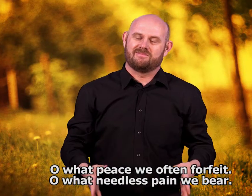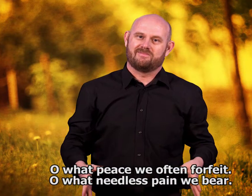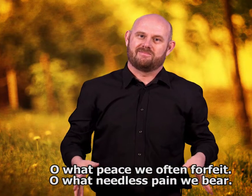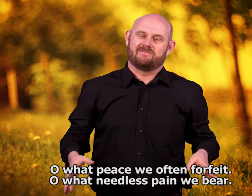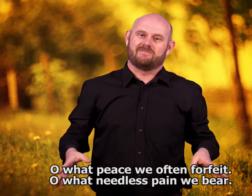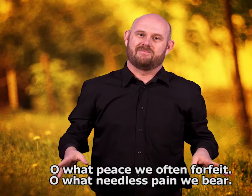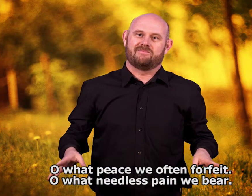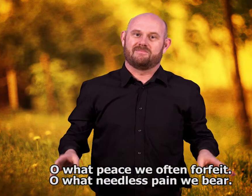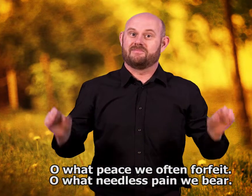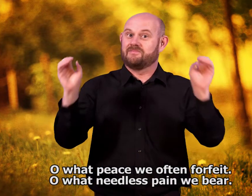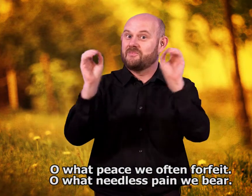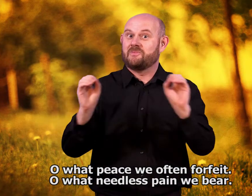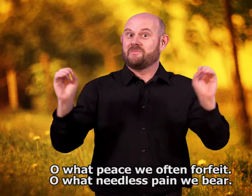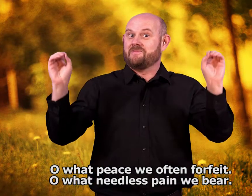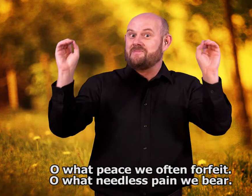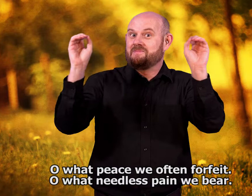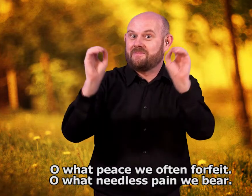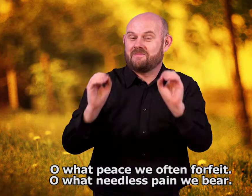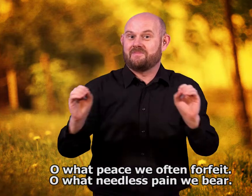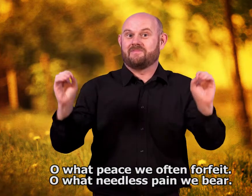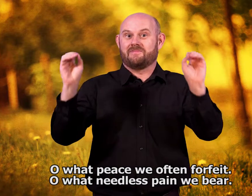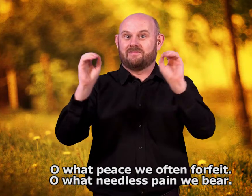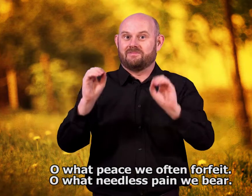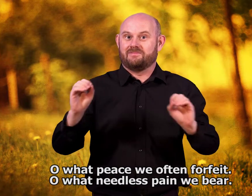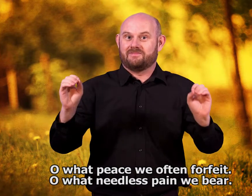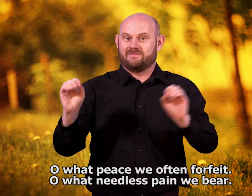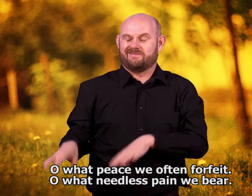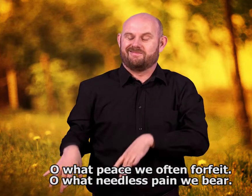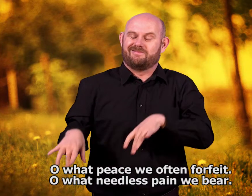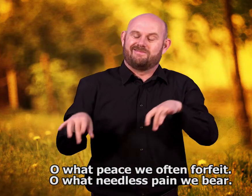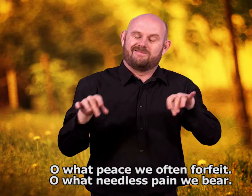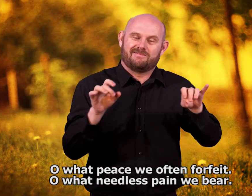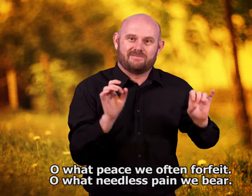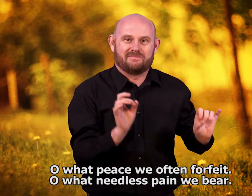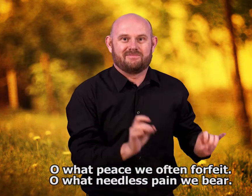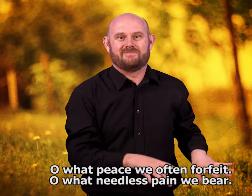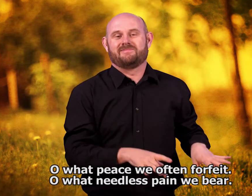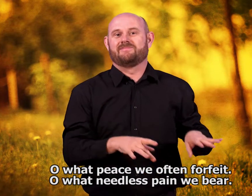oh, what needless pain we bear.